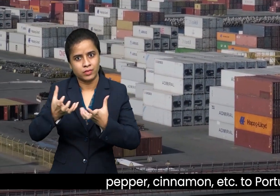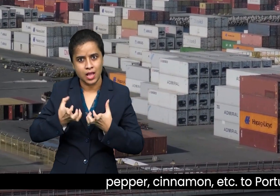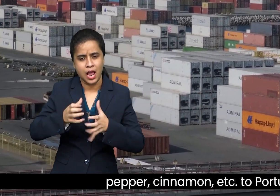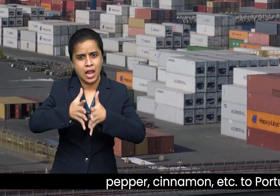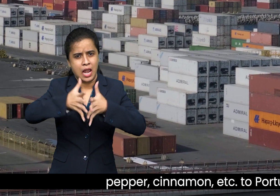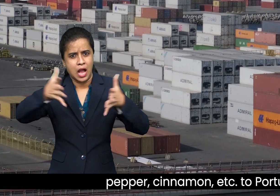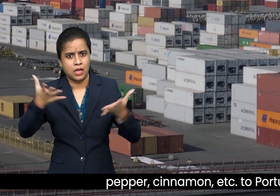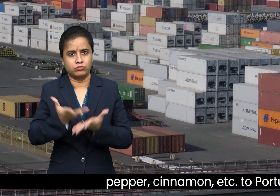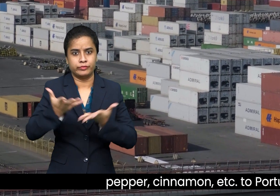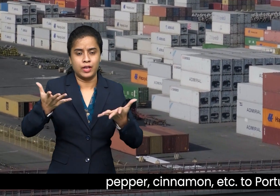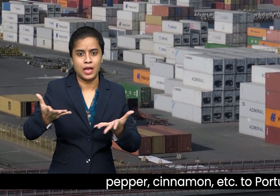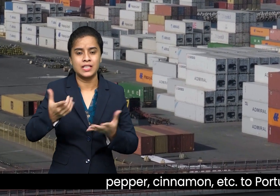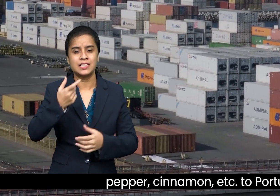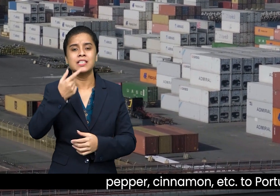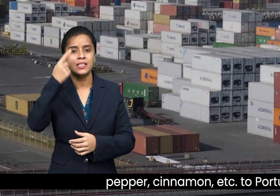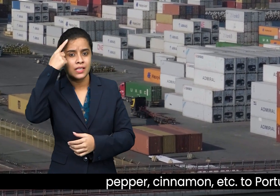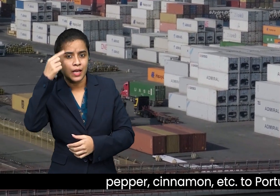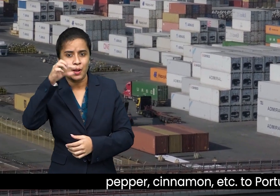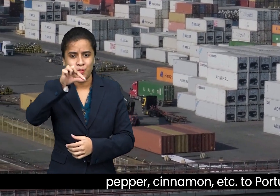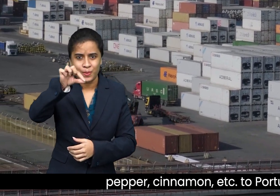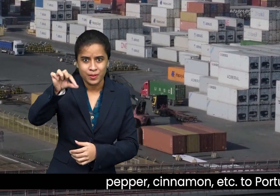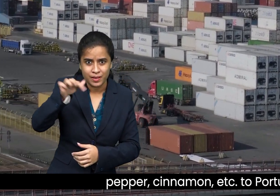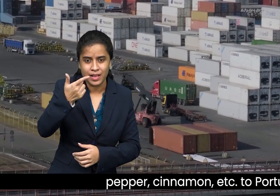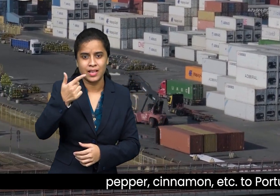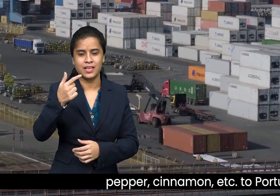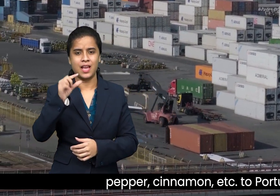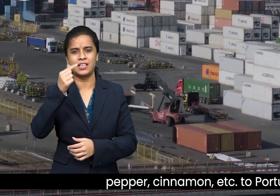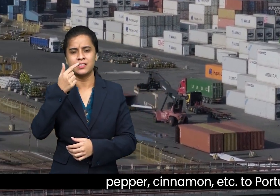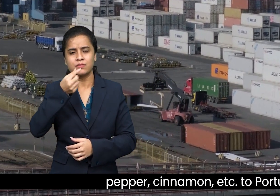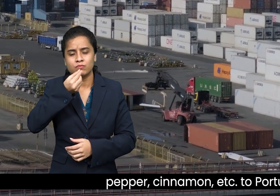cinnamon, etc. to Portugal.